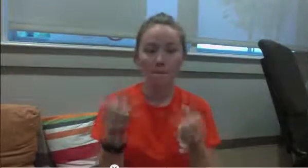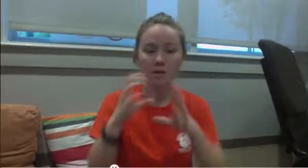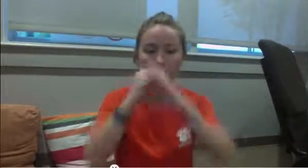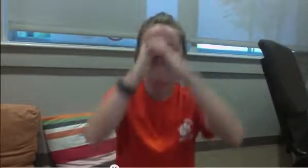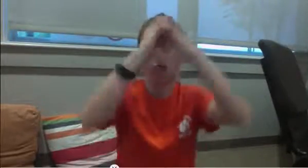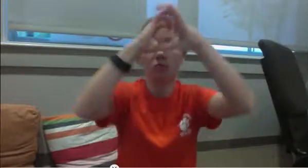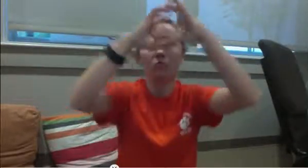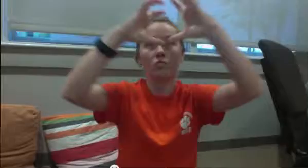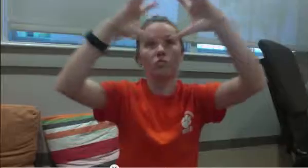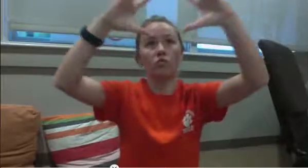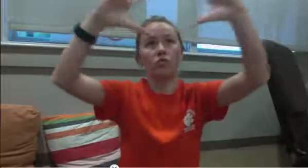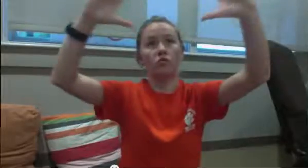Mars.